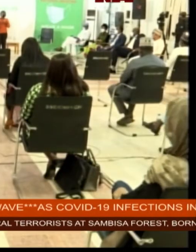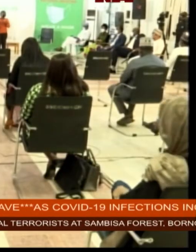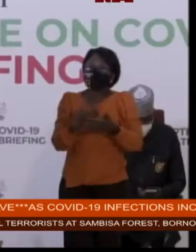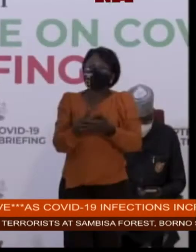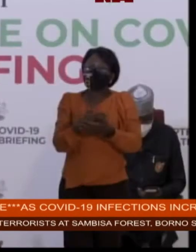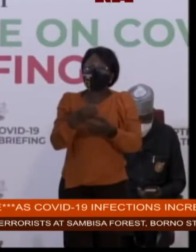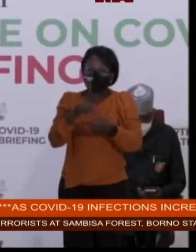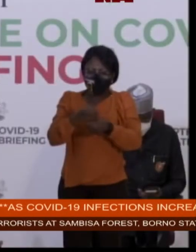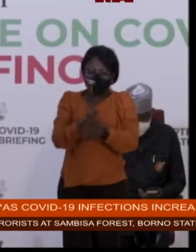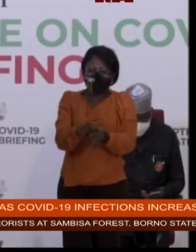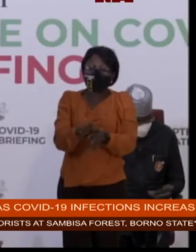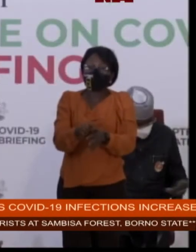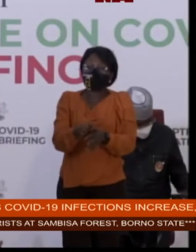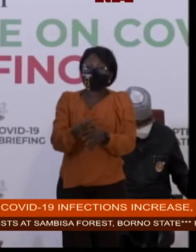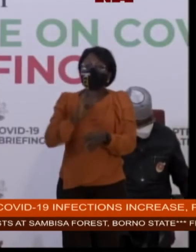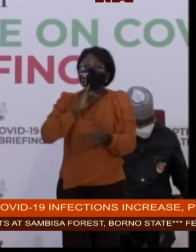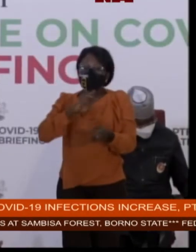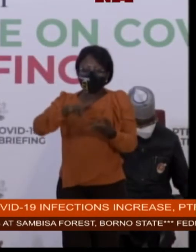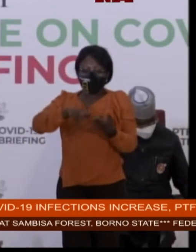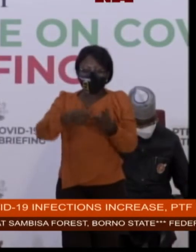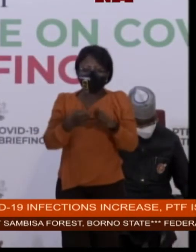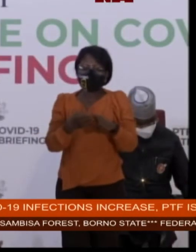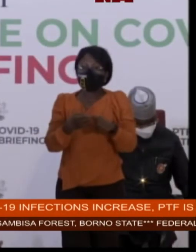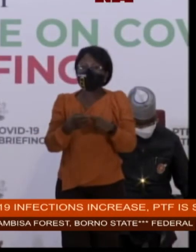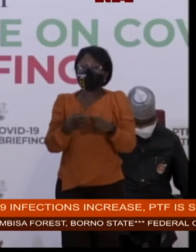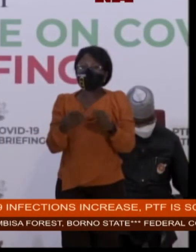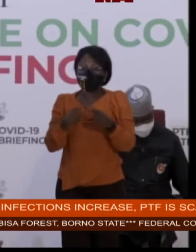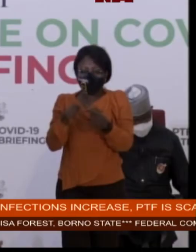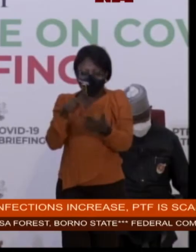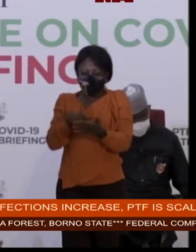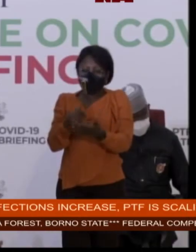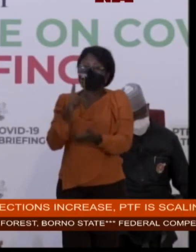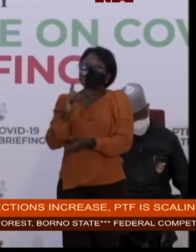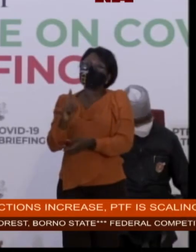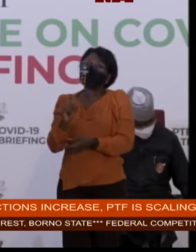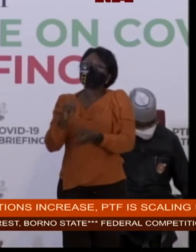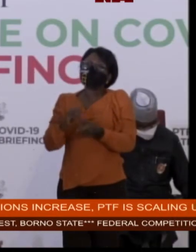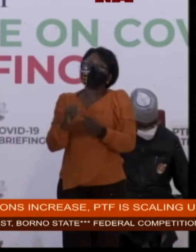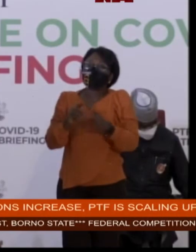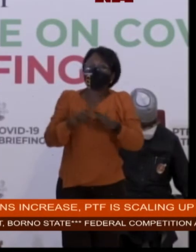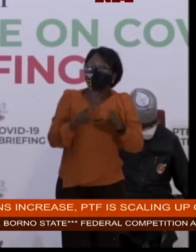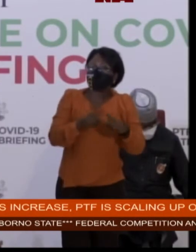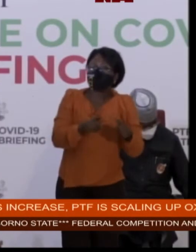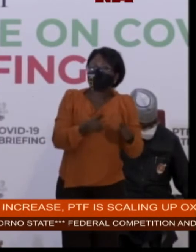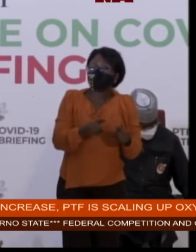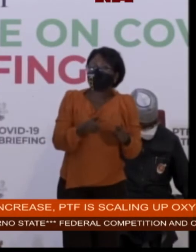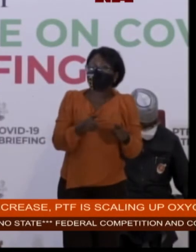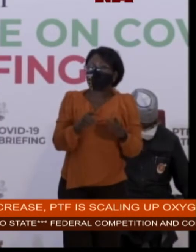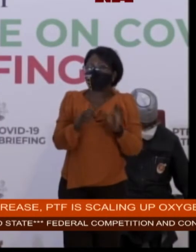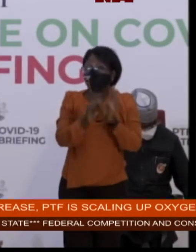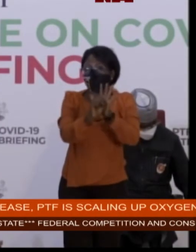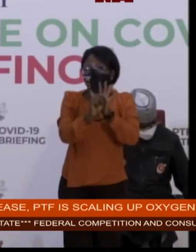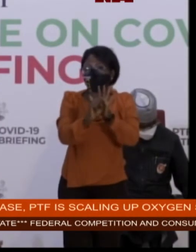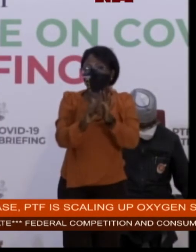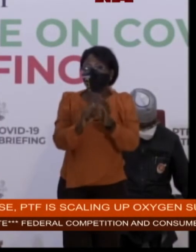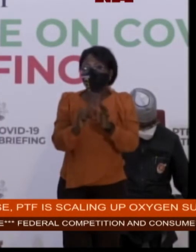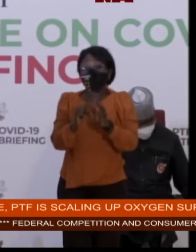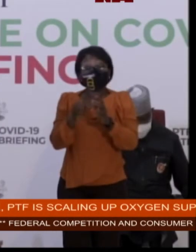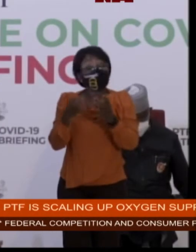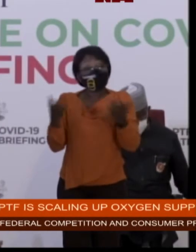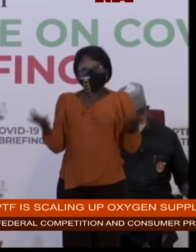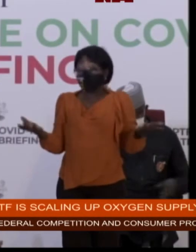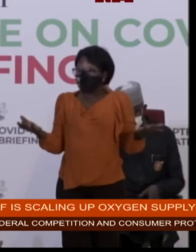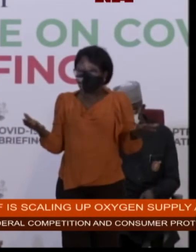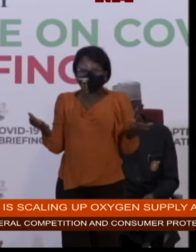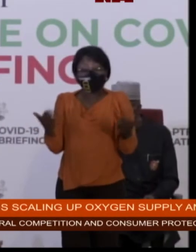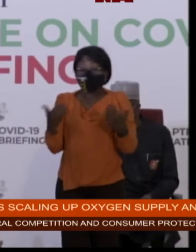with different symptoms. No, the new variant is not associated with any difference in